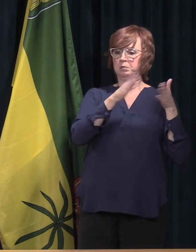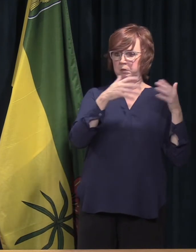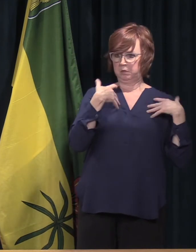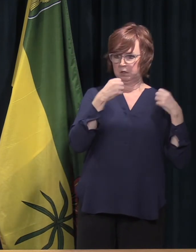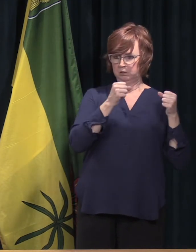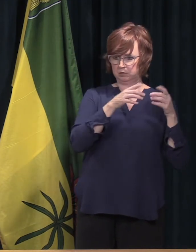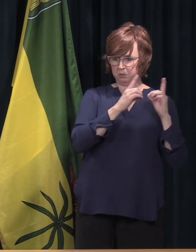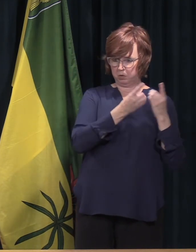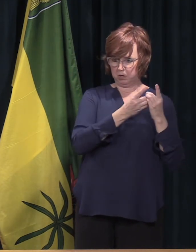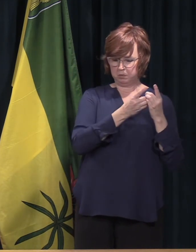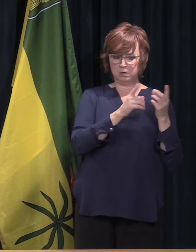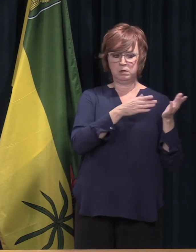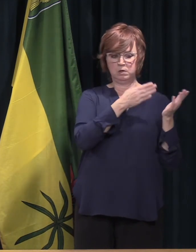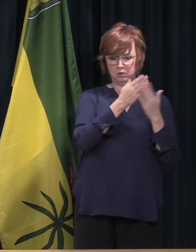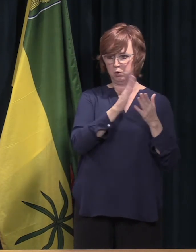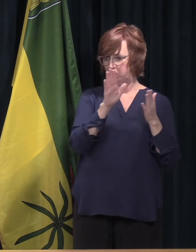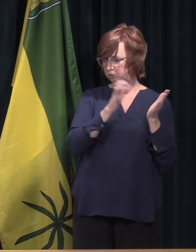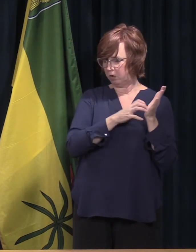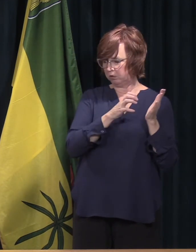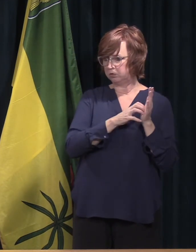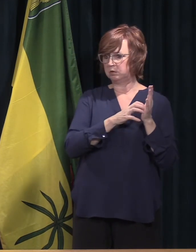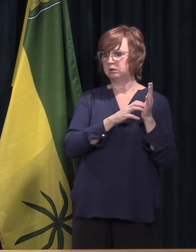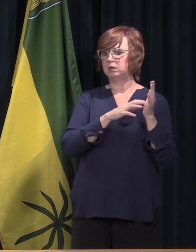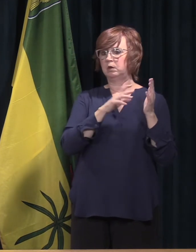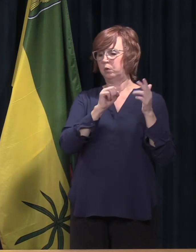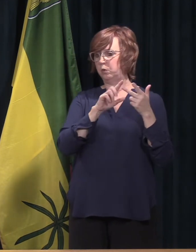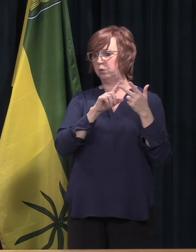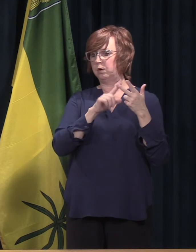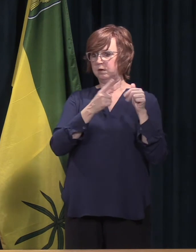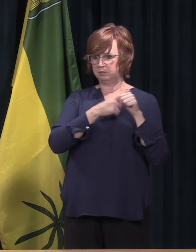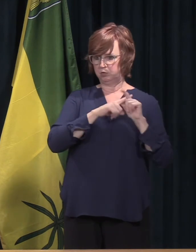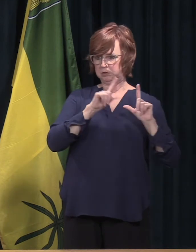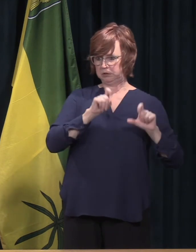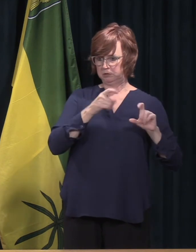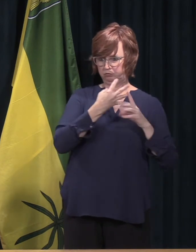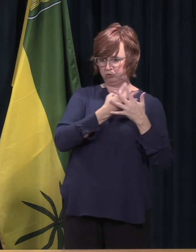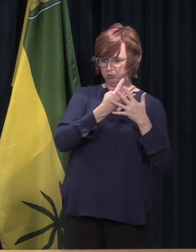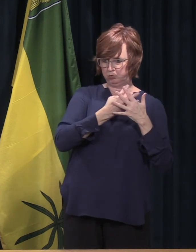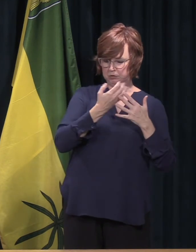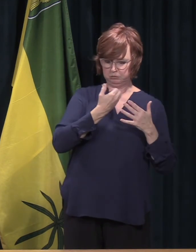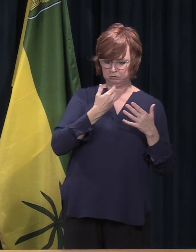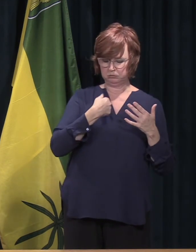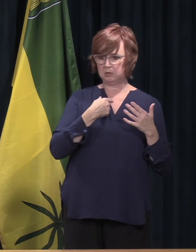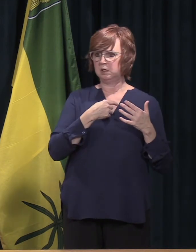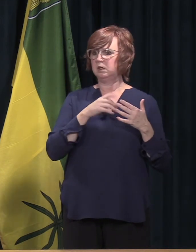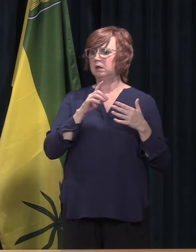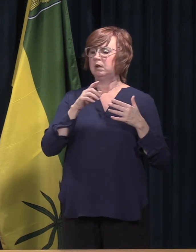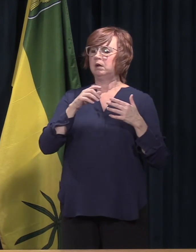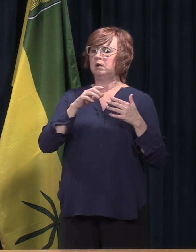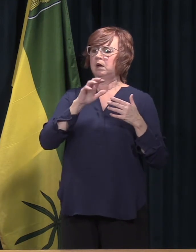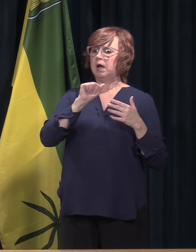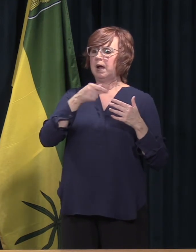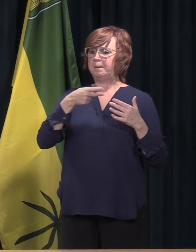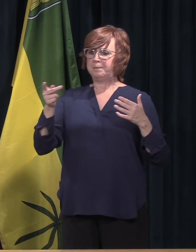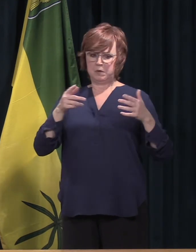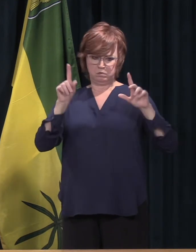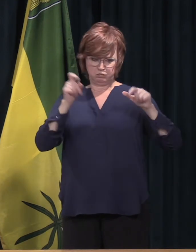initial screen. So what we recommend is you go to the online screening tool first to figure out if you meet the criteria. If you do, then you call